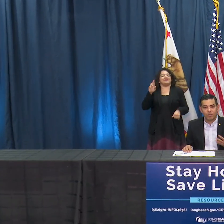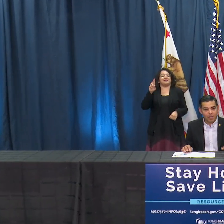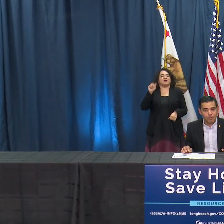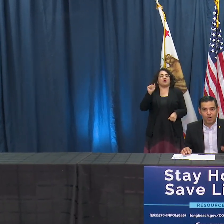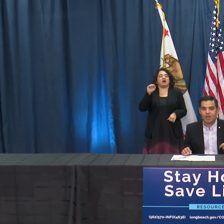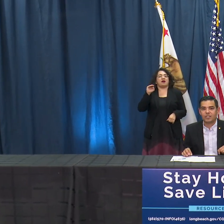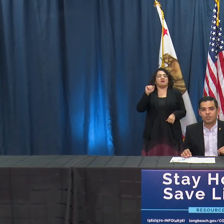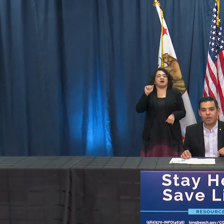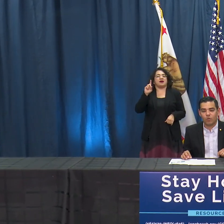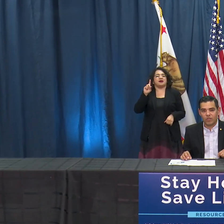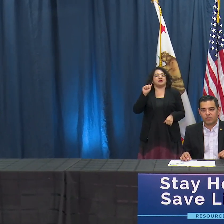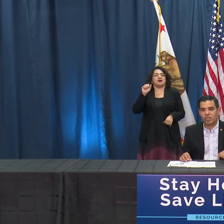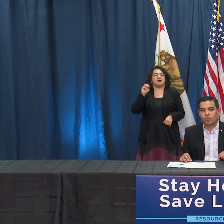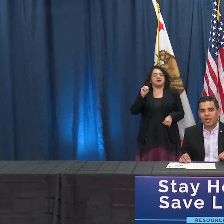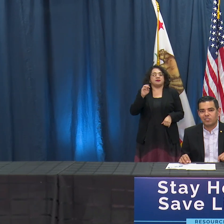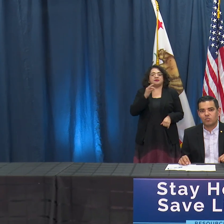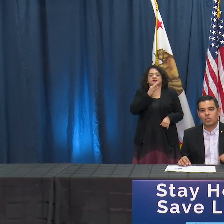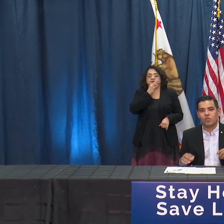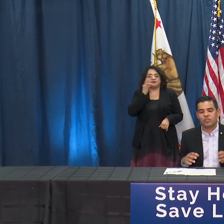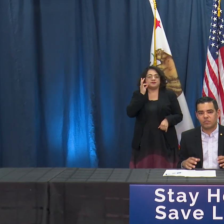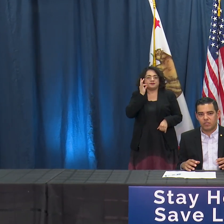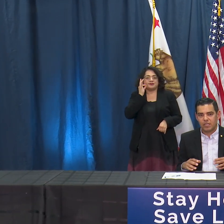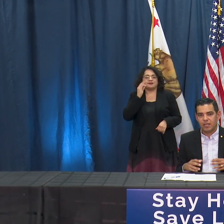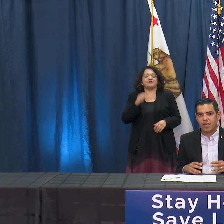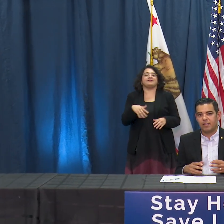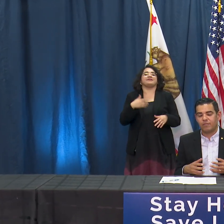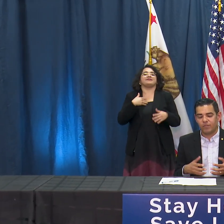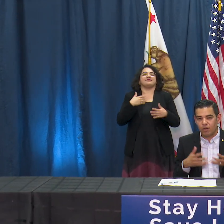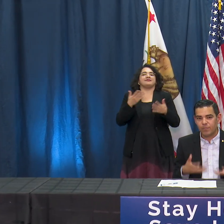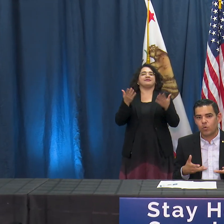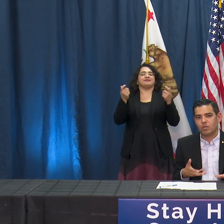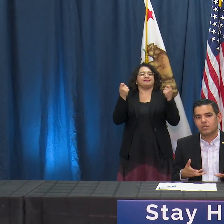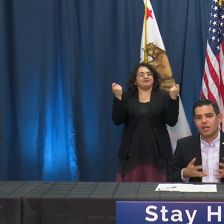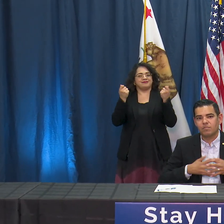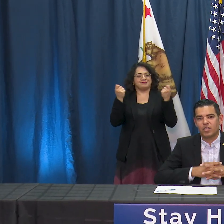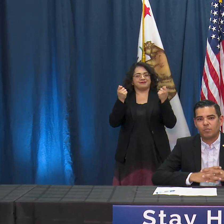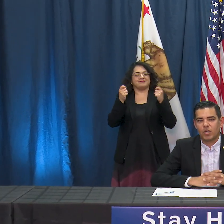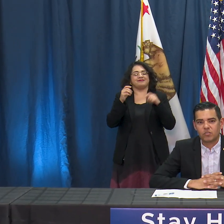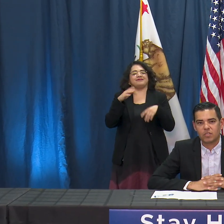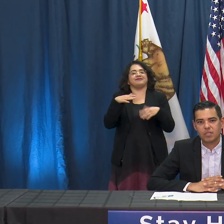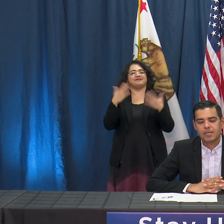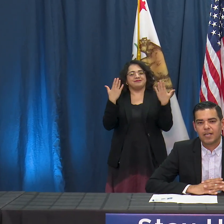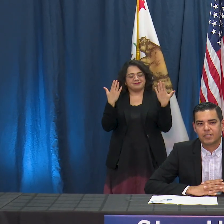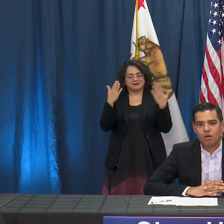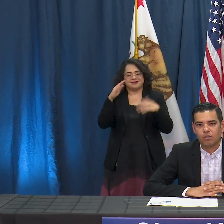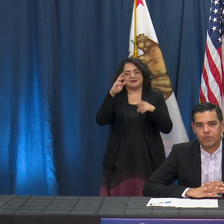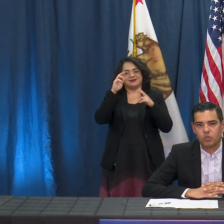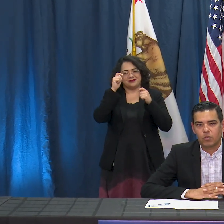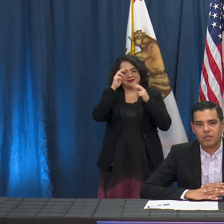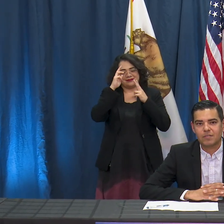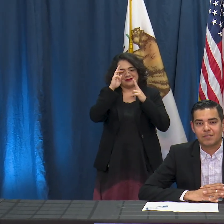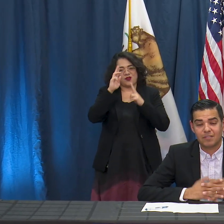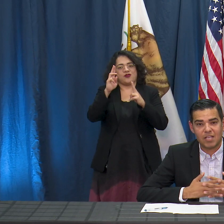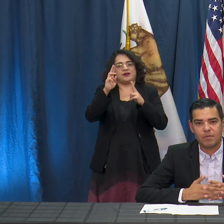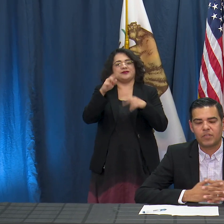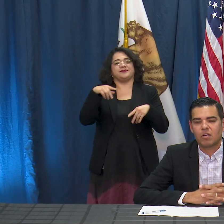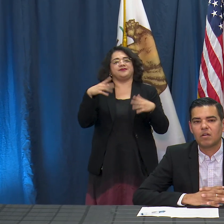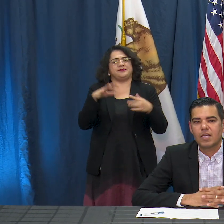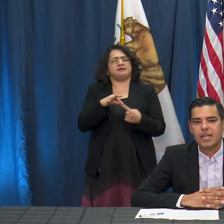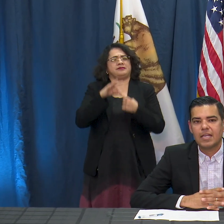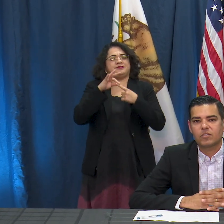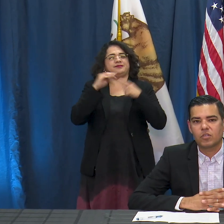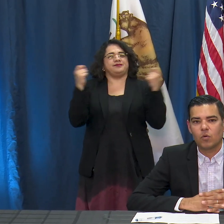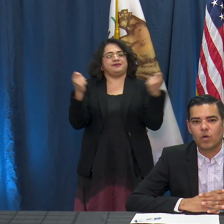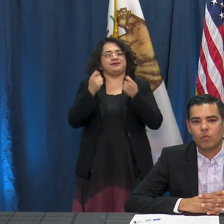so Ramadan Mubarak to everyone that celebrates. We know this is a very important celebration to all of you during this time of